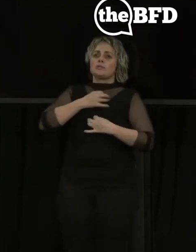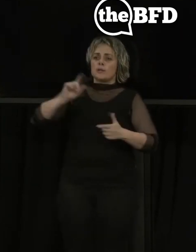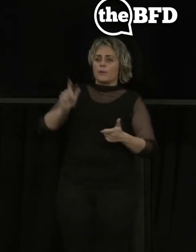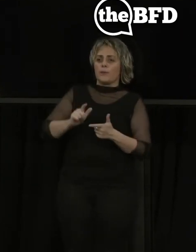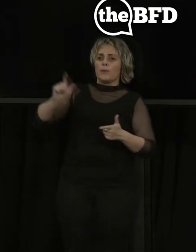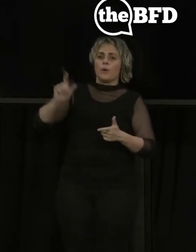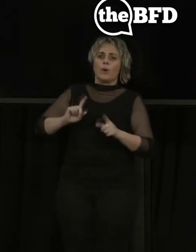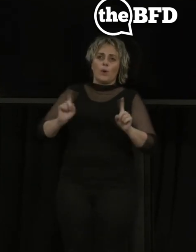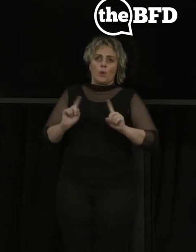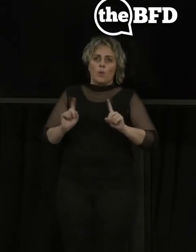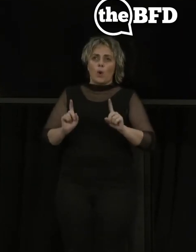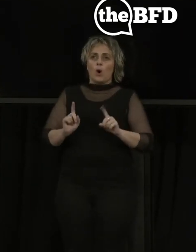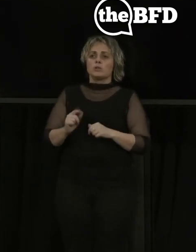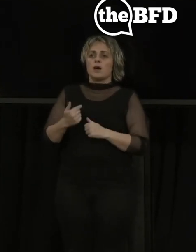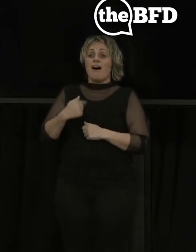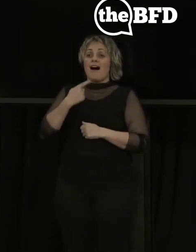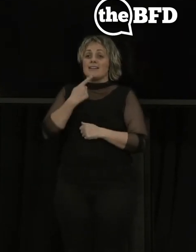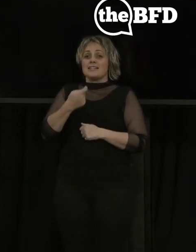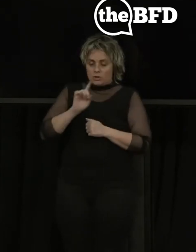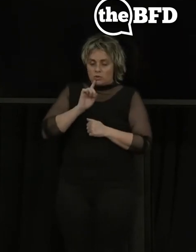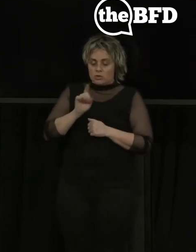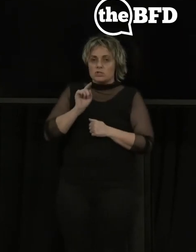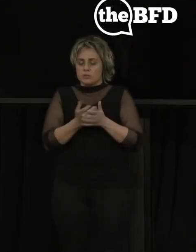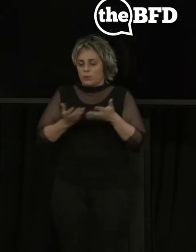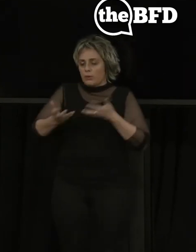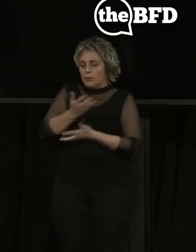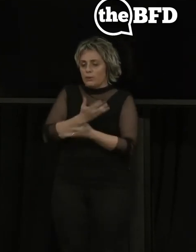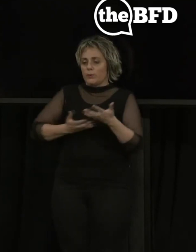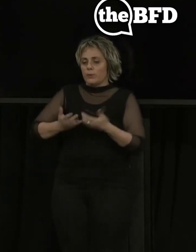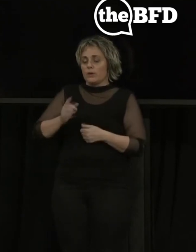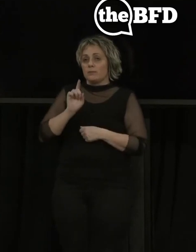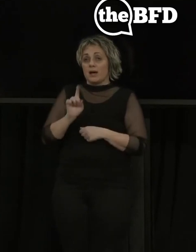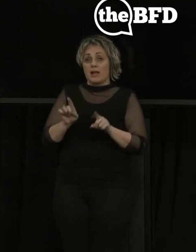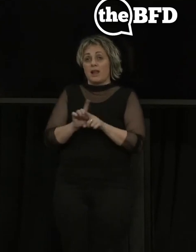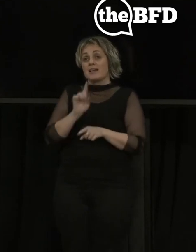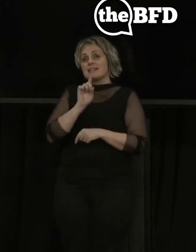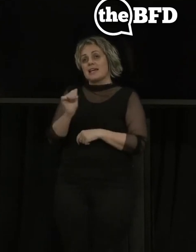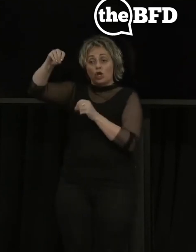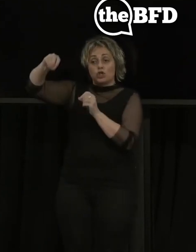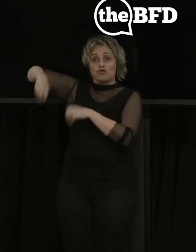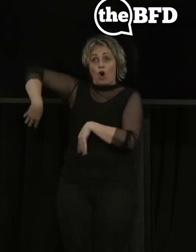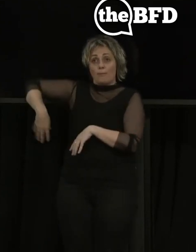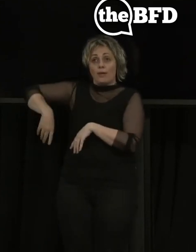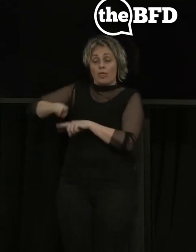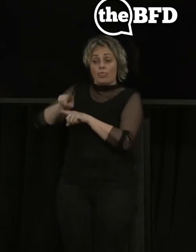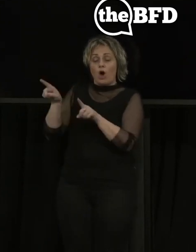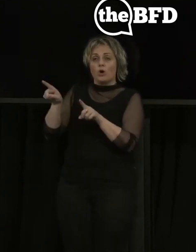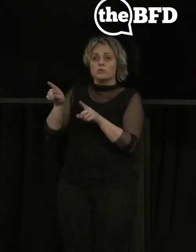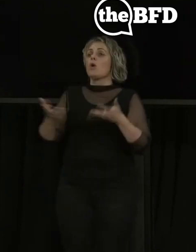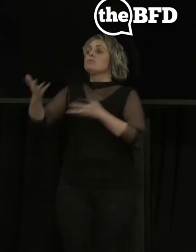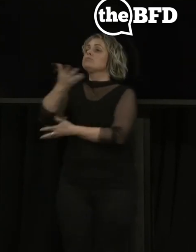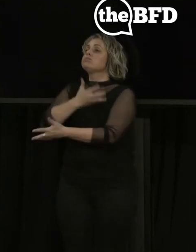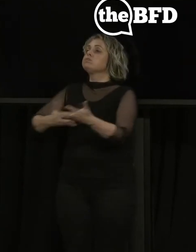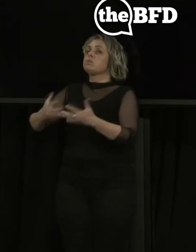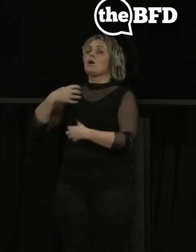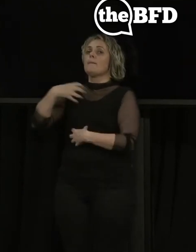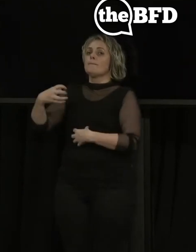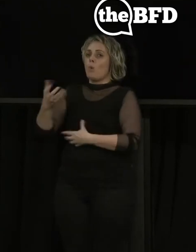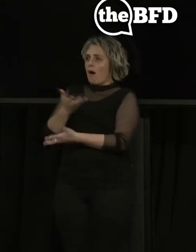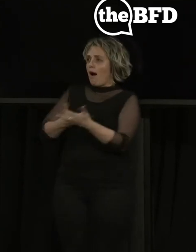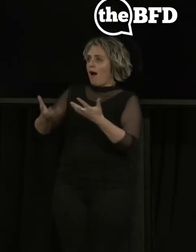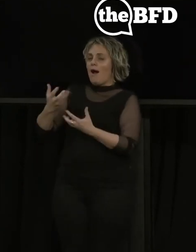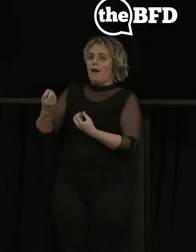vaccinated. So I did say I was going to finish on Ben. Yeah. Auckland remains at level 3. I'll let you finish with a sup, Ben. All right.